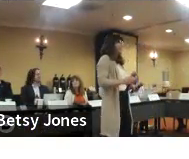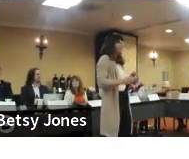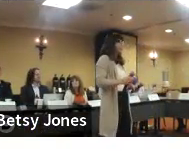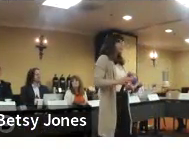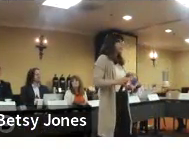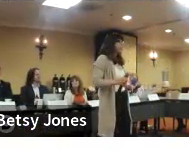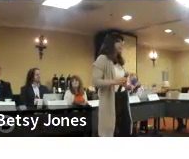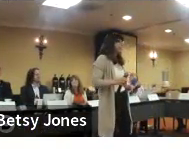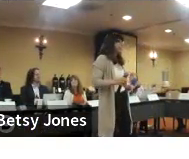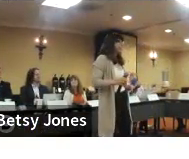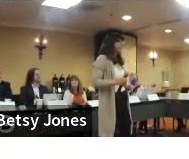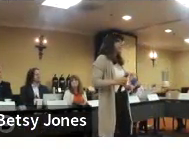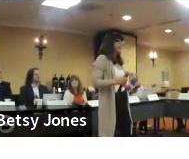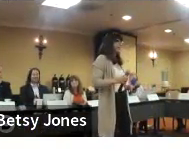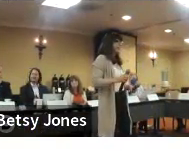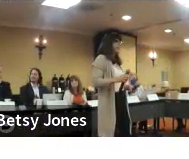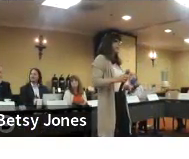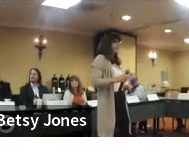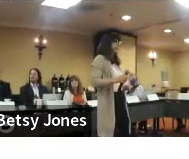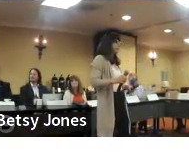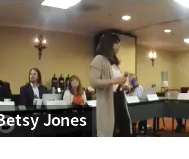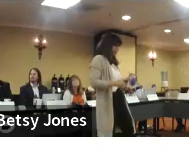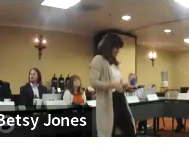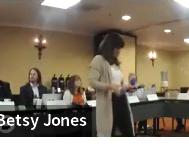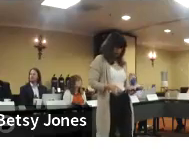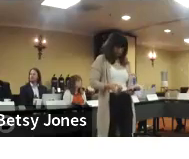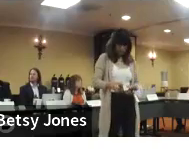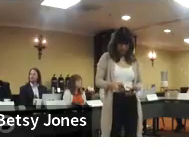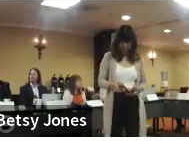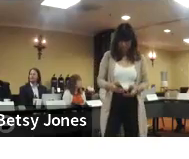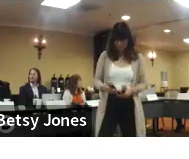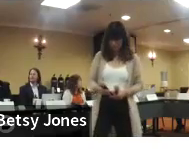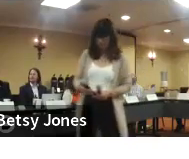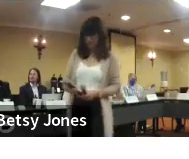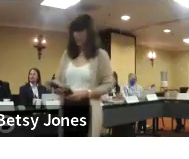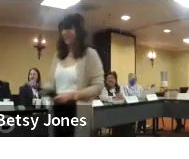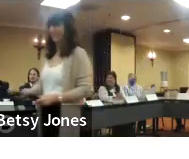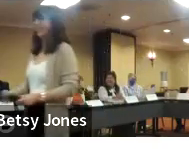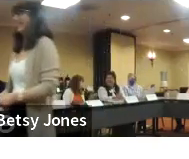There we go. See, Anna's feeling it already. All right, see how easy this game is, folks?